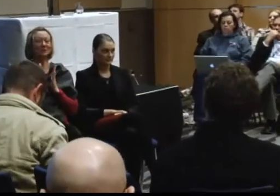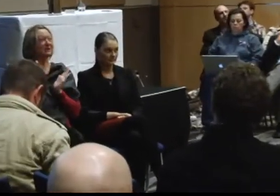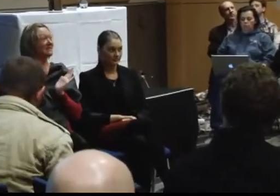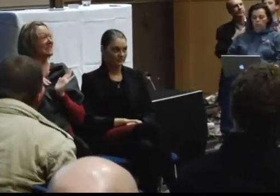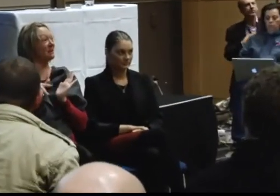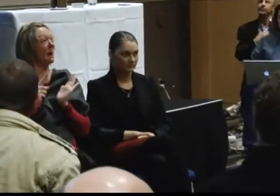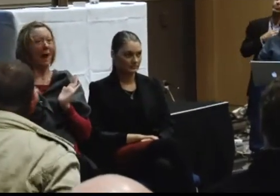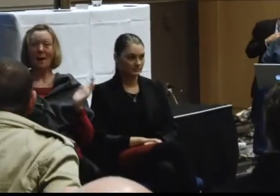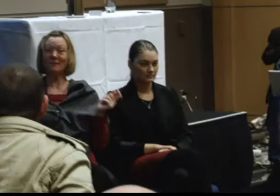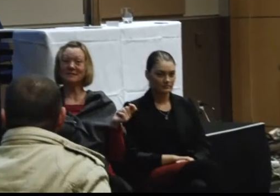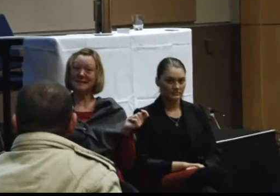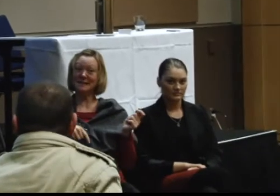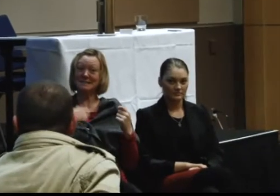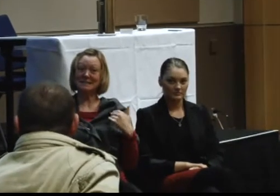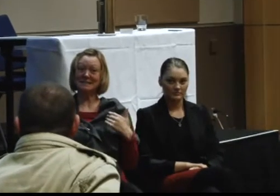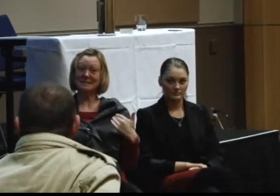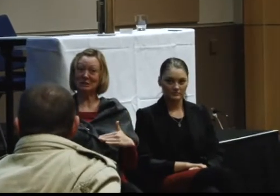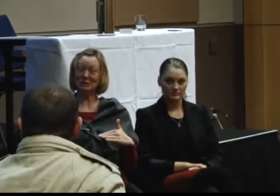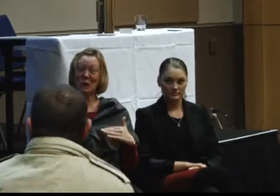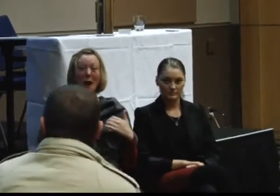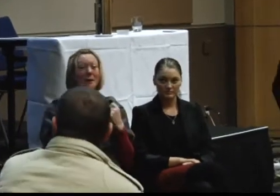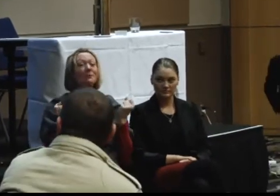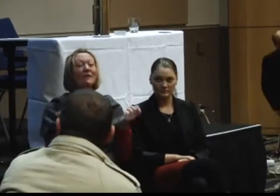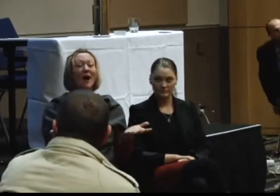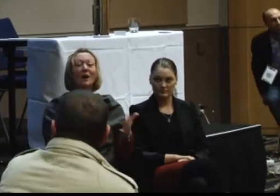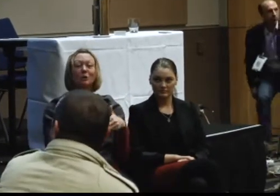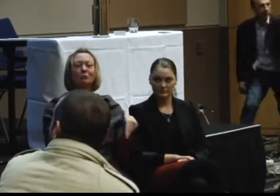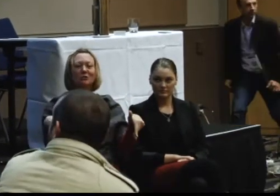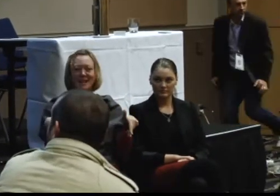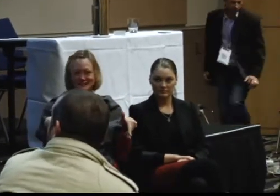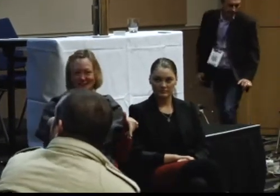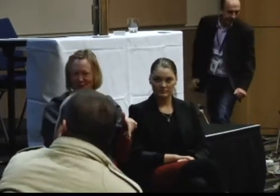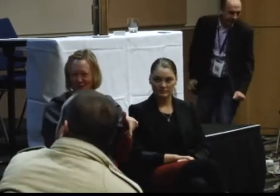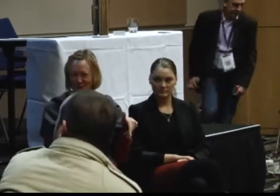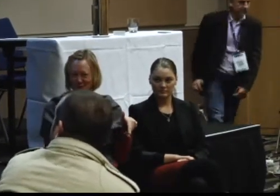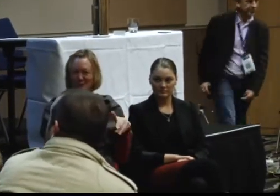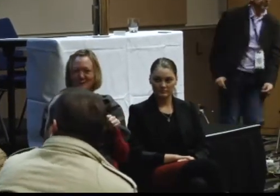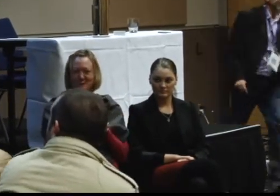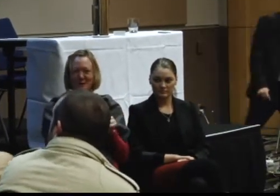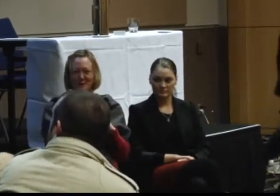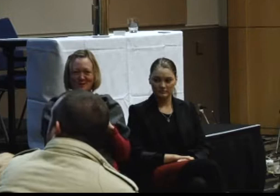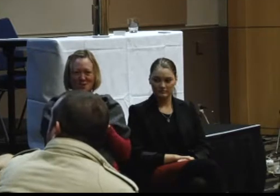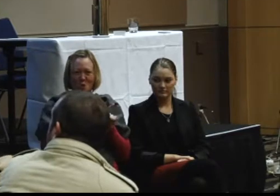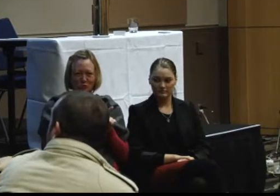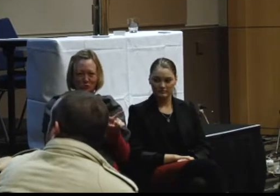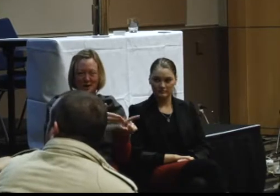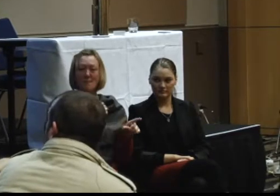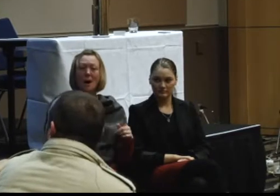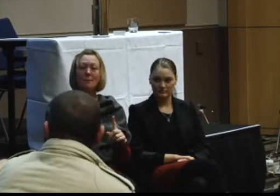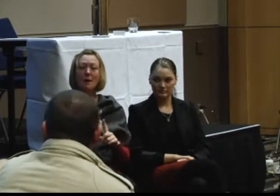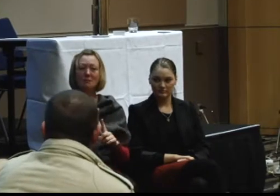facilitator, so I'll be able to provide some neutrality for you in terms of keeping the conversation on track. Just in terms of my own